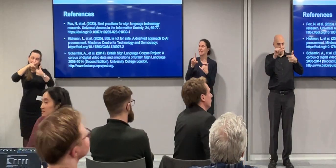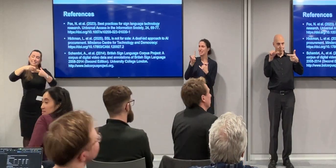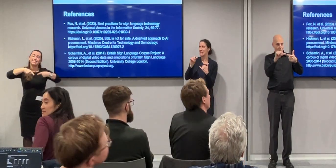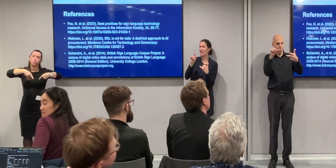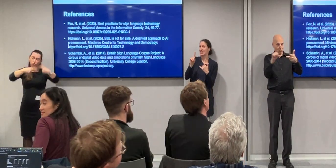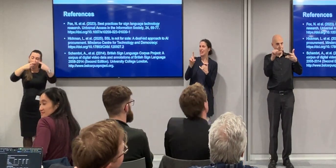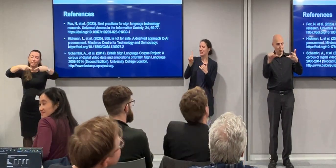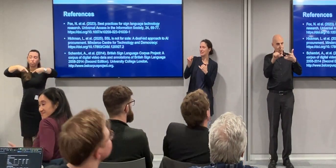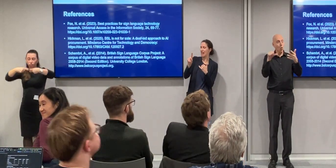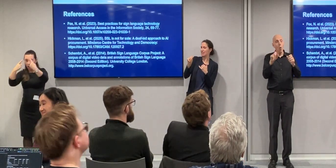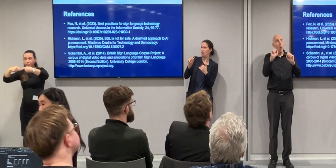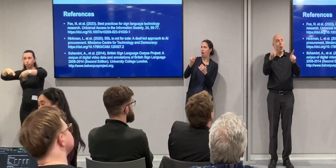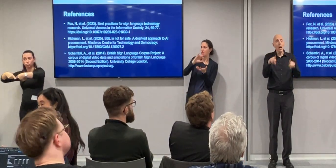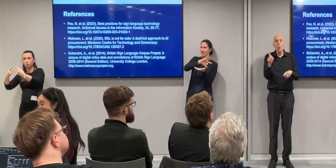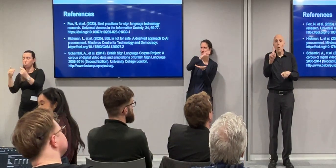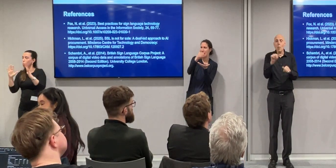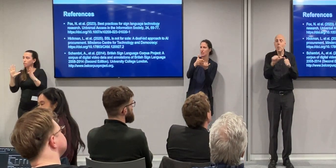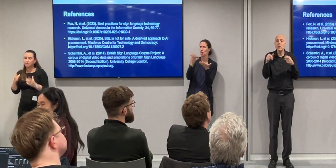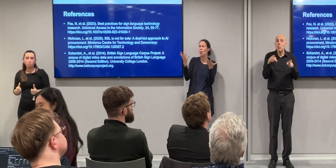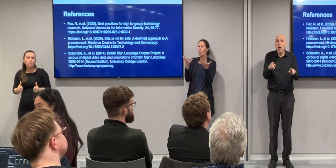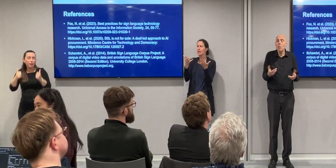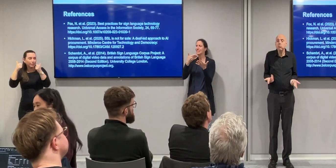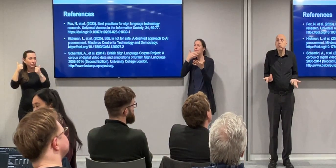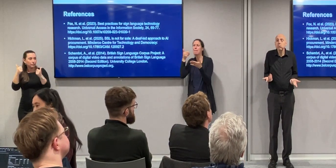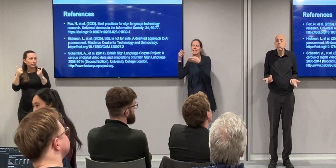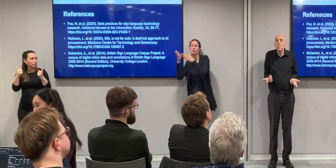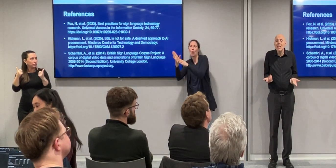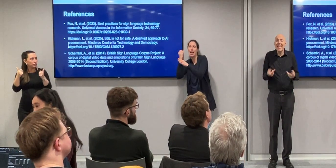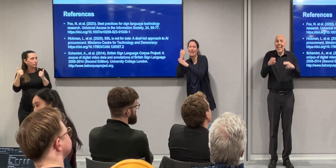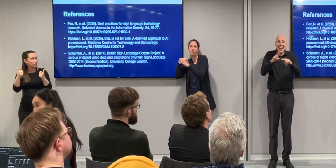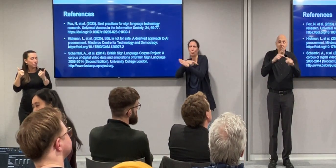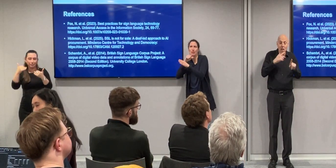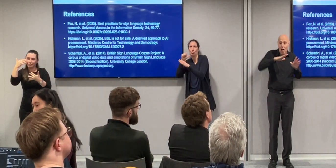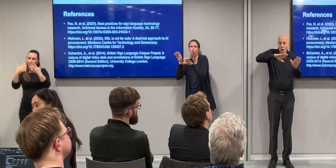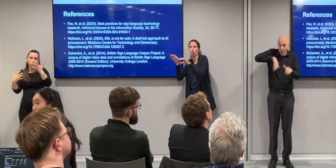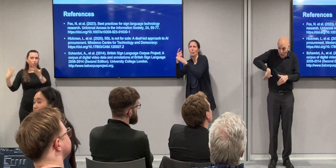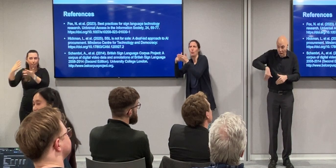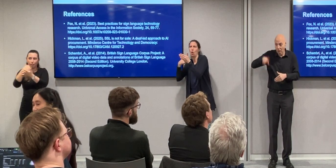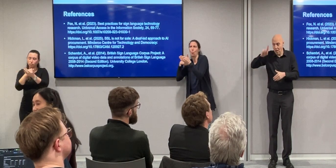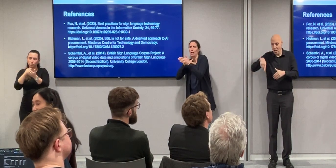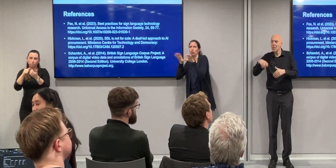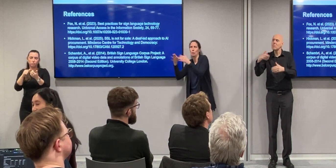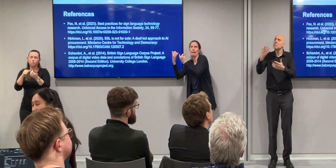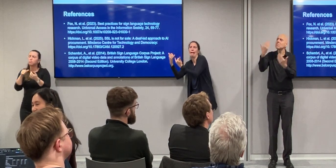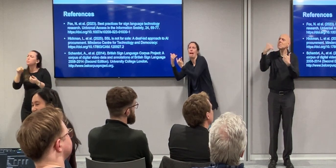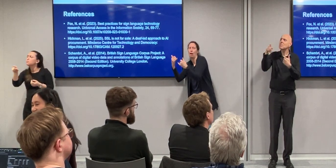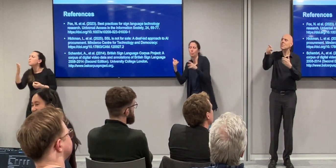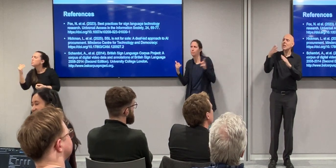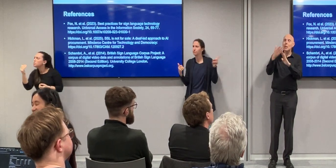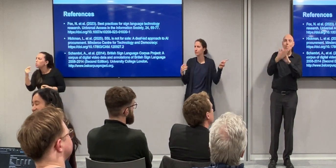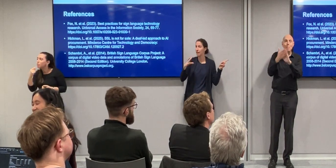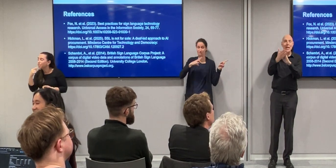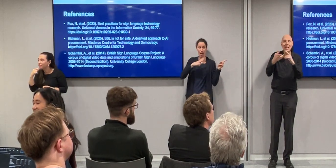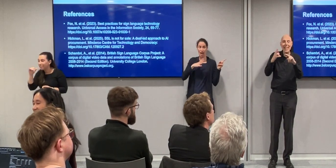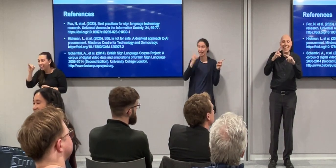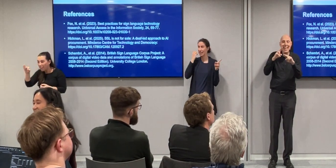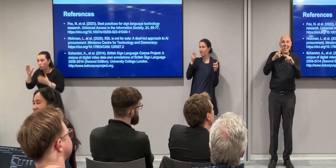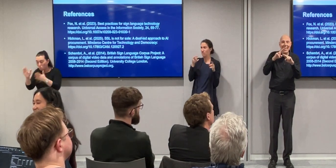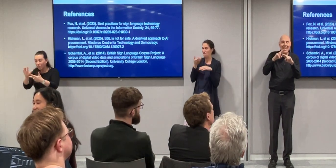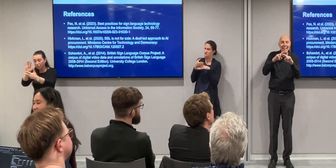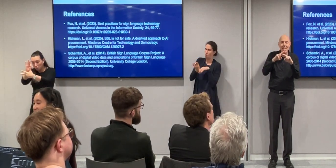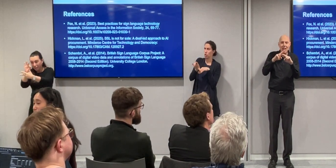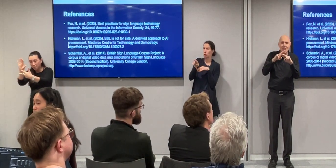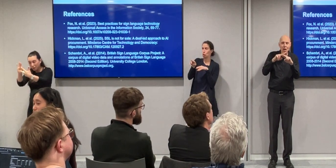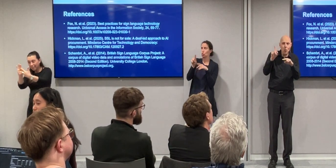is better? What's the best way of doing it if you weren't doing all these approaches that you've talked about? How do you mean? So if you were forced to use one of these